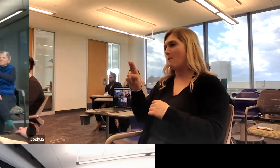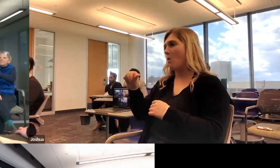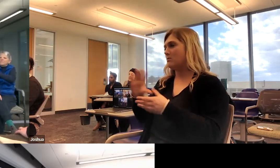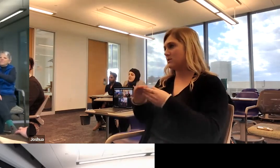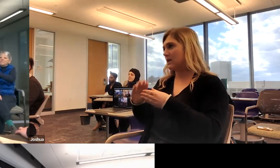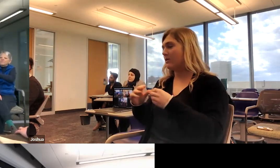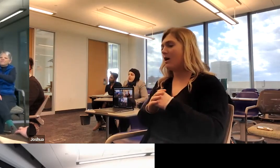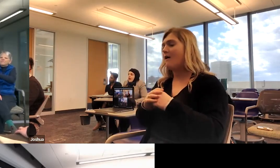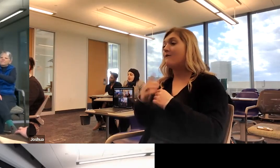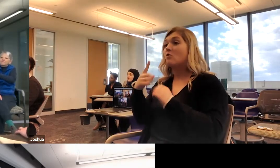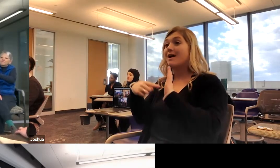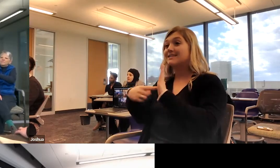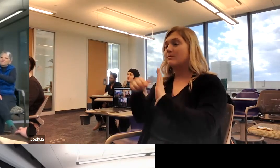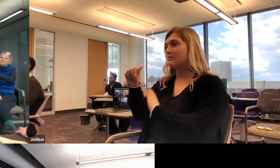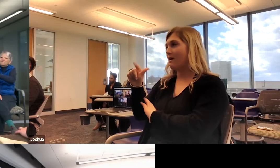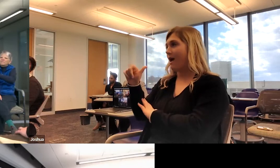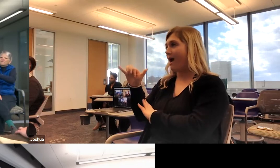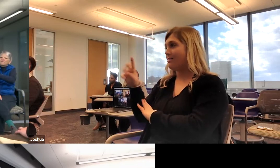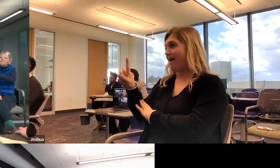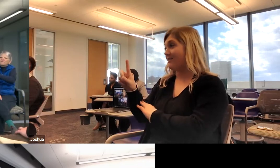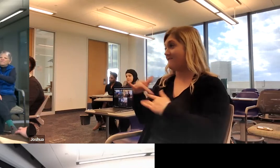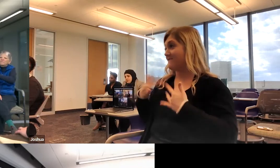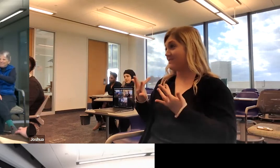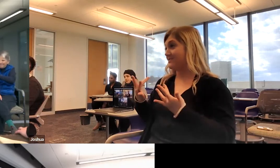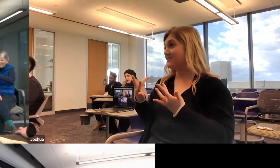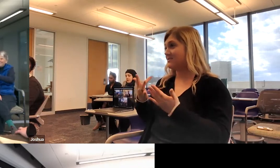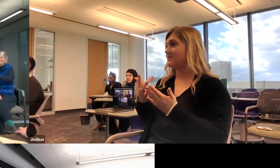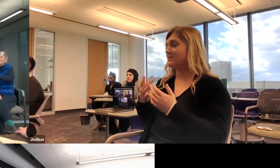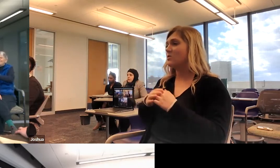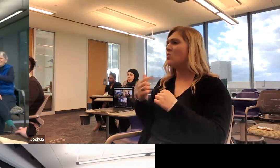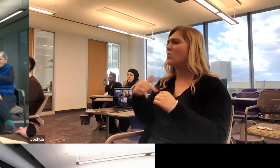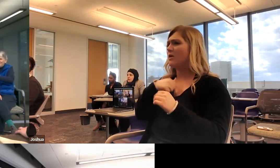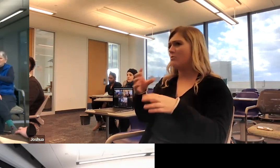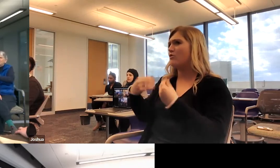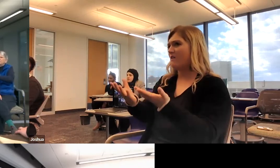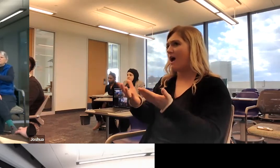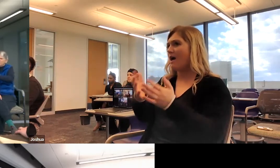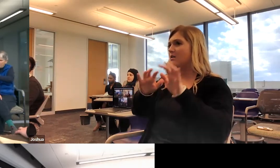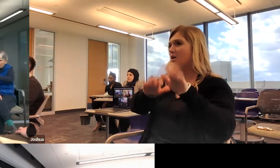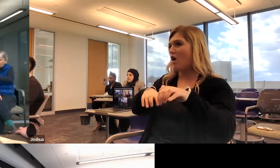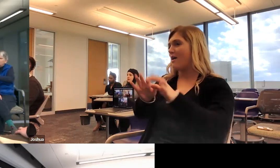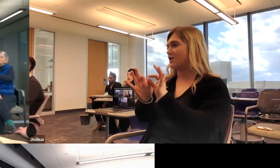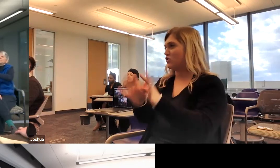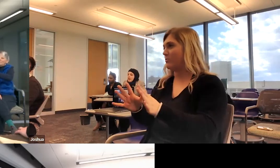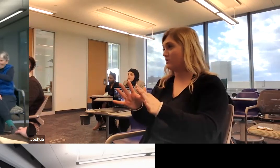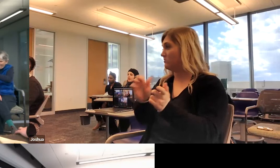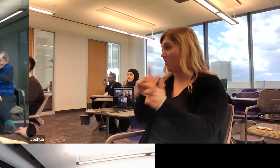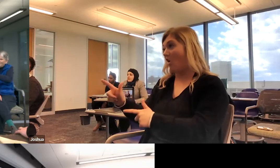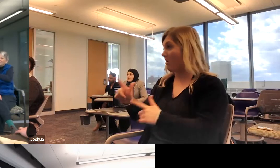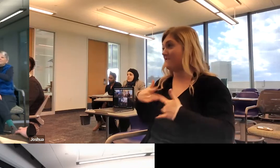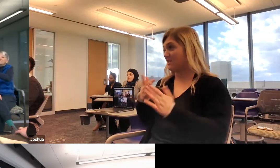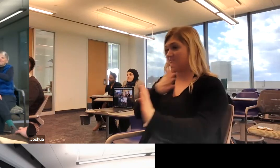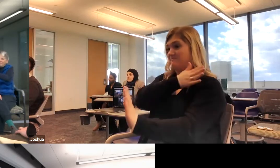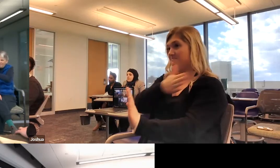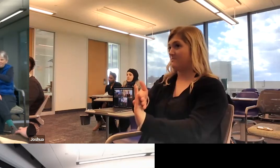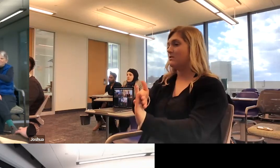to say, for example, for allied events, we had interpreters in CART for all of our events this semester. And I think